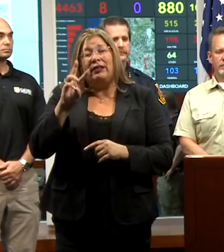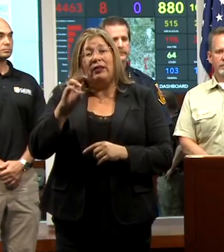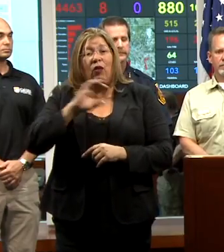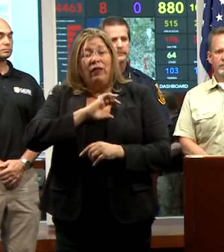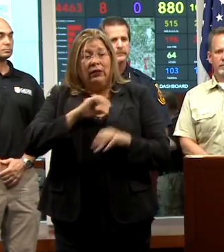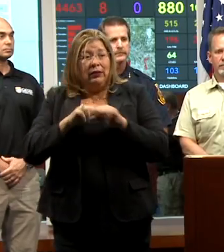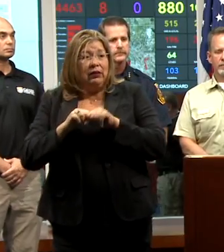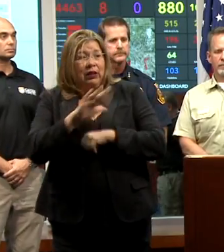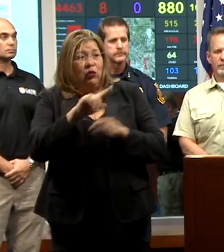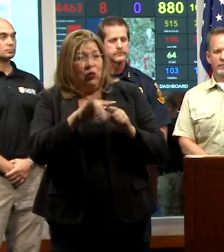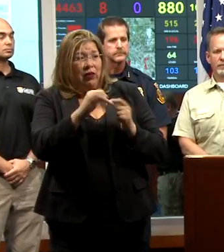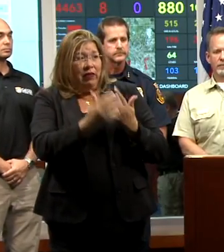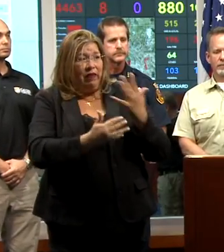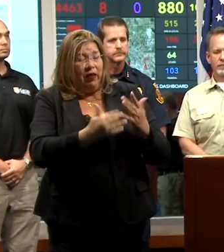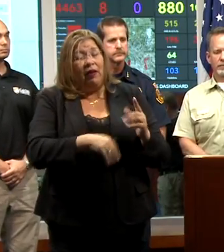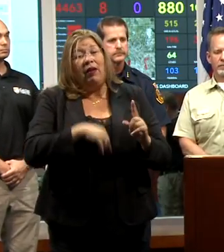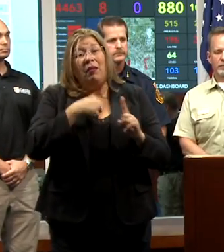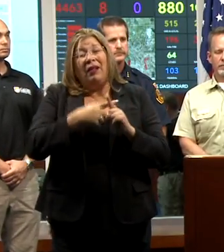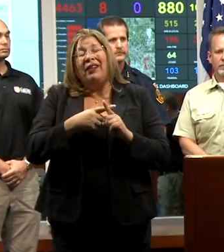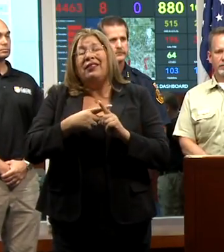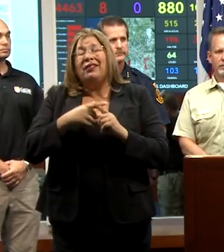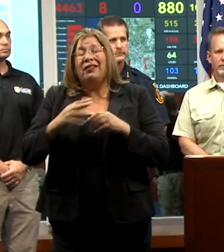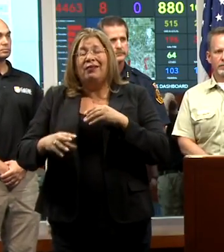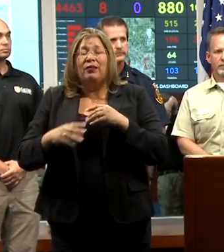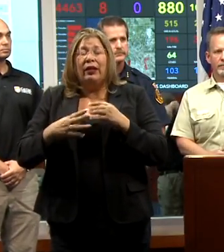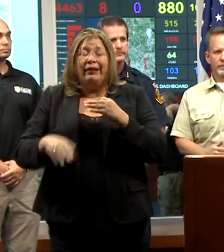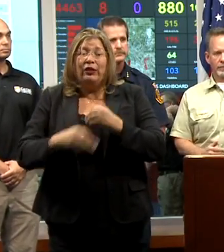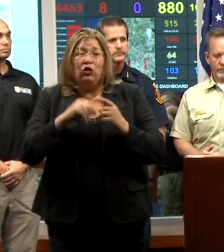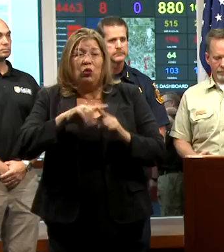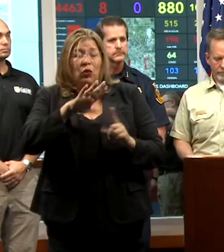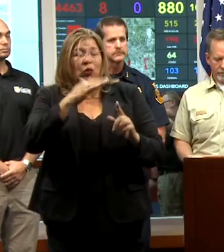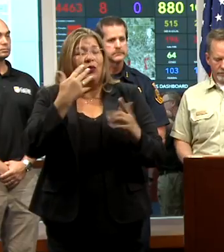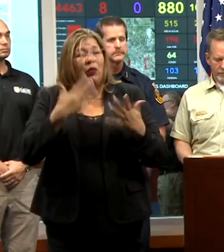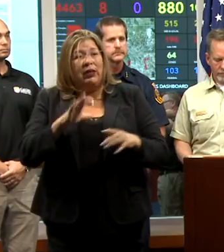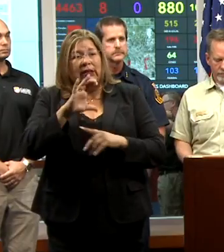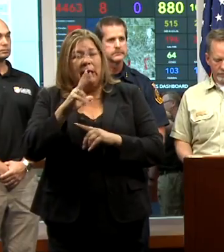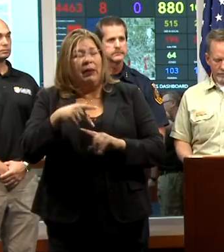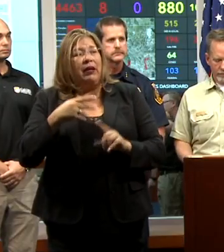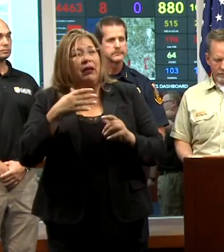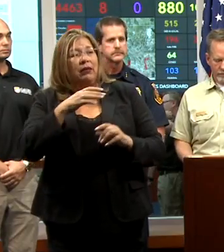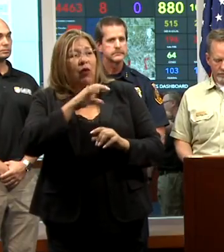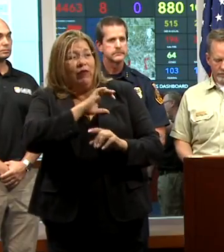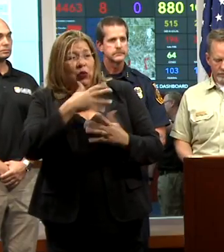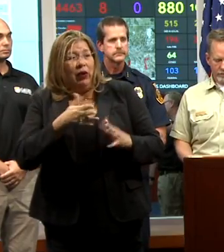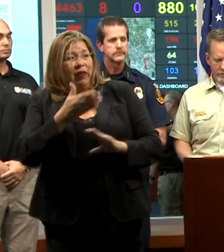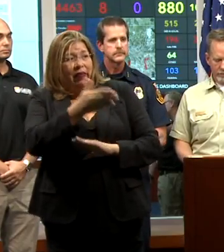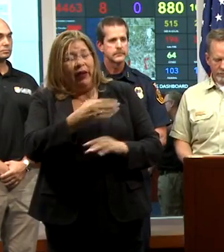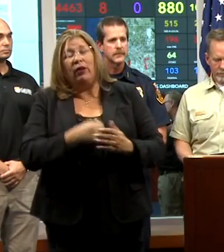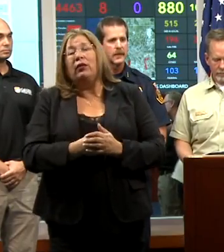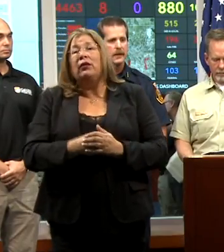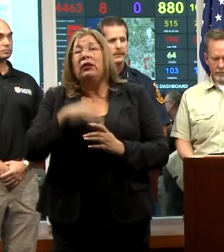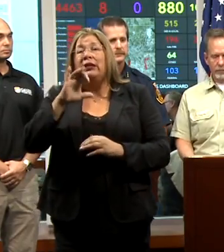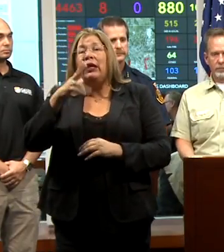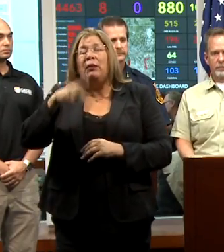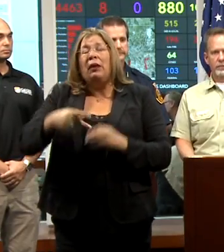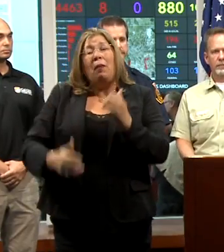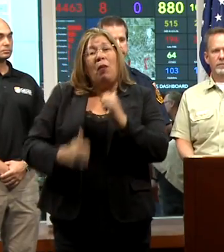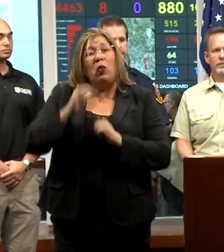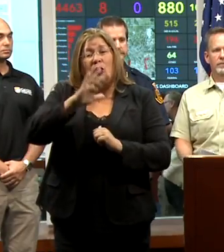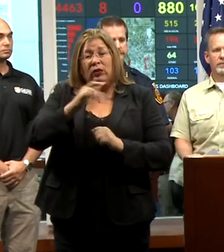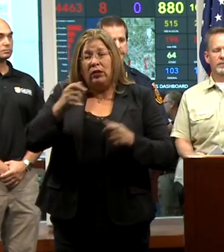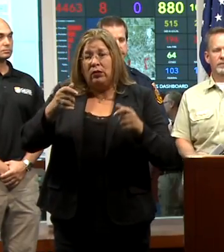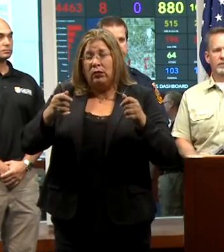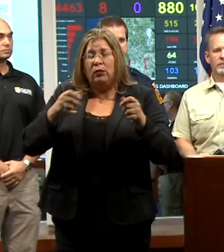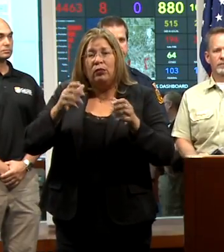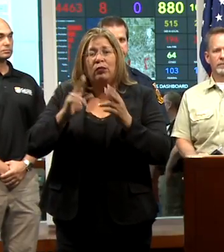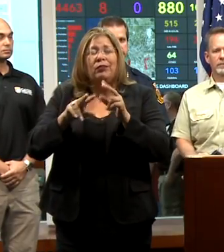specifically to the fire in addition to the additional CHP officers that are already out there, including air assets. I can tell you that they are doing primarily traffic control, search and